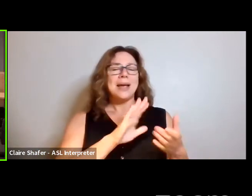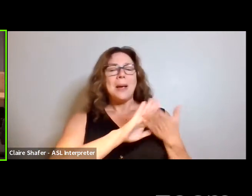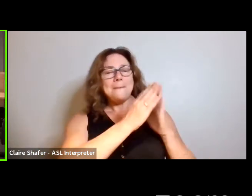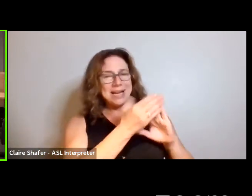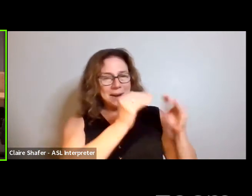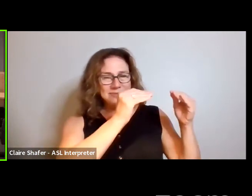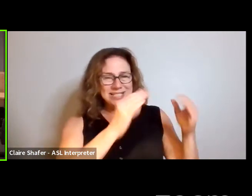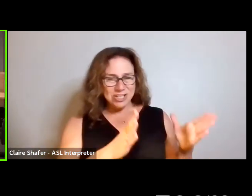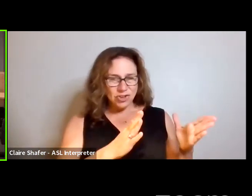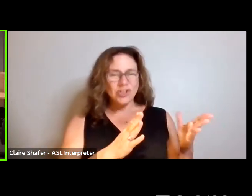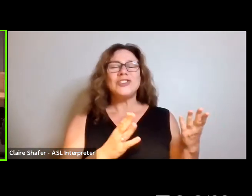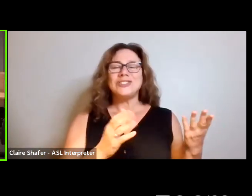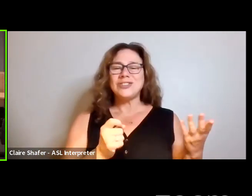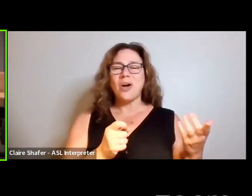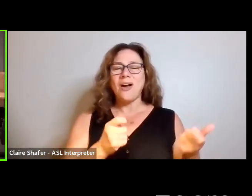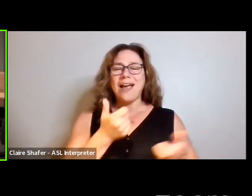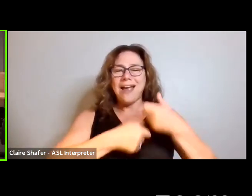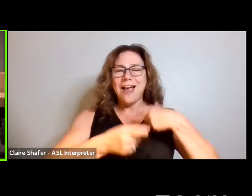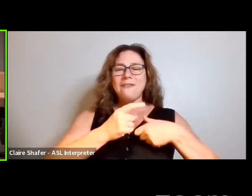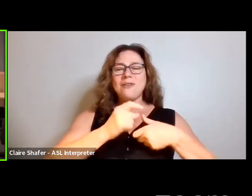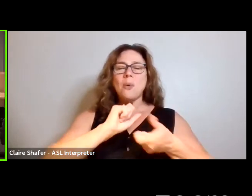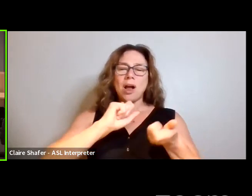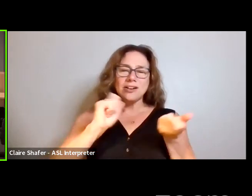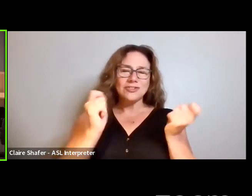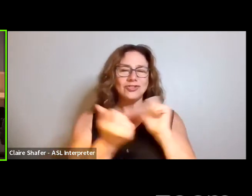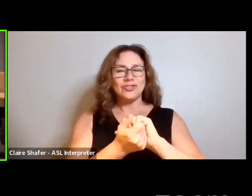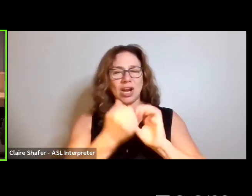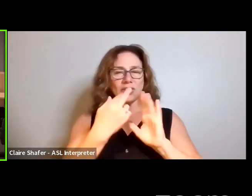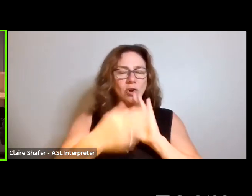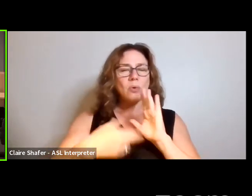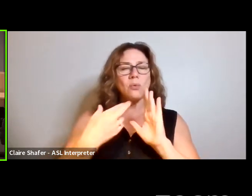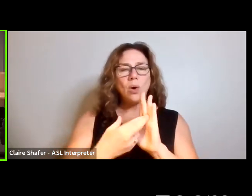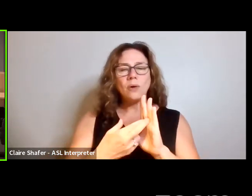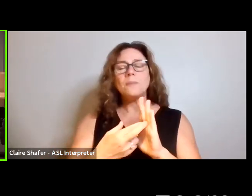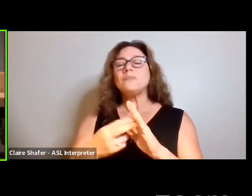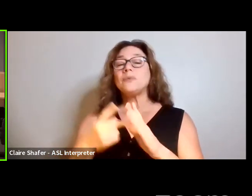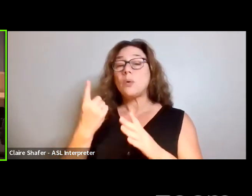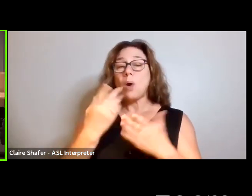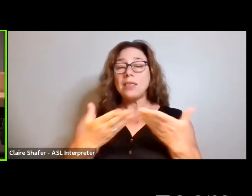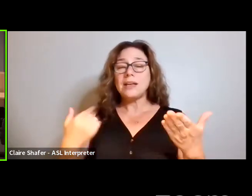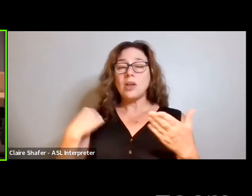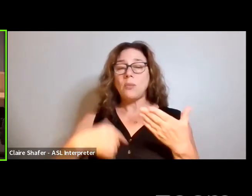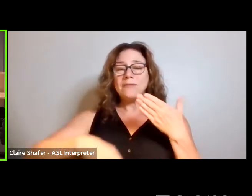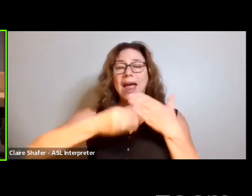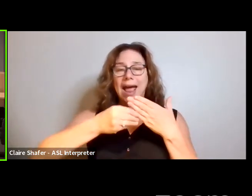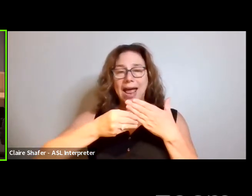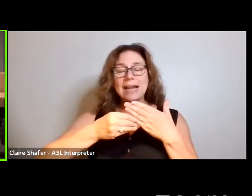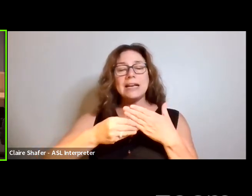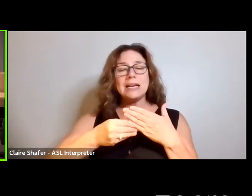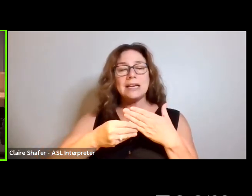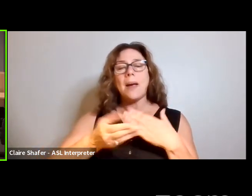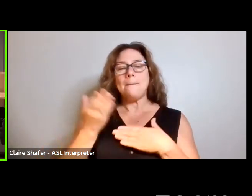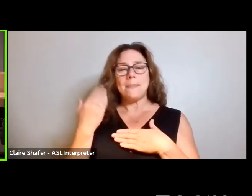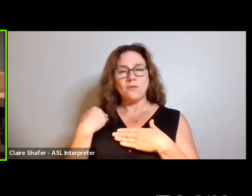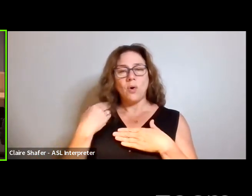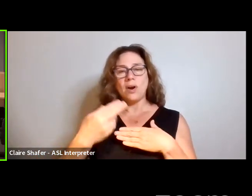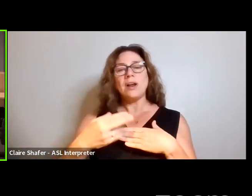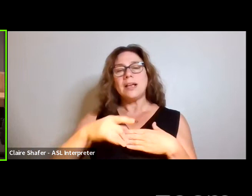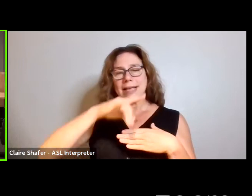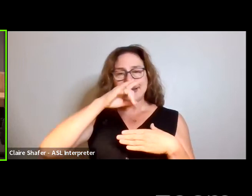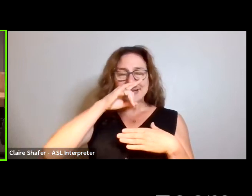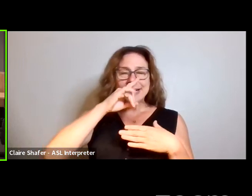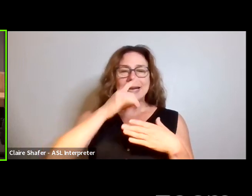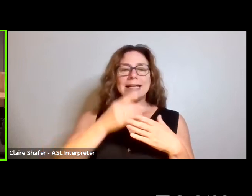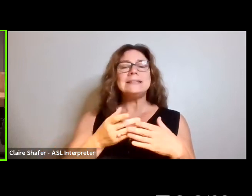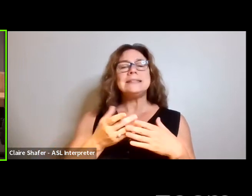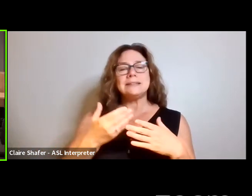then we've done Yonder similar to San Mateo High School, but one of the things we've added this year is before the kids got to put it in their pouch and then keep